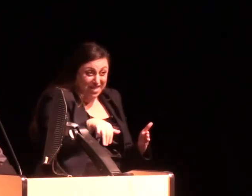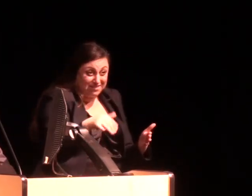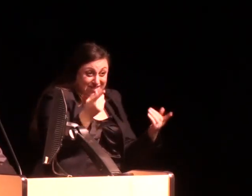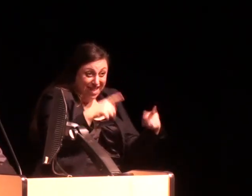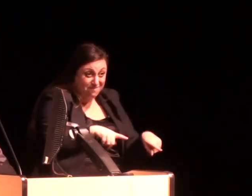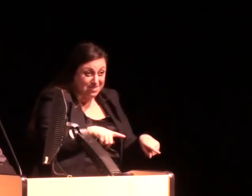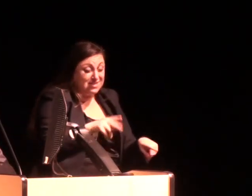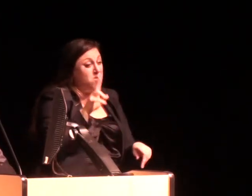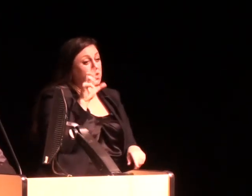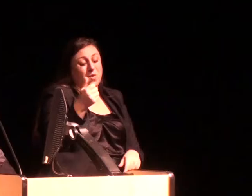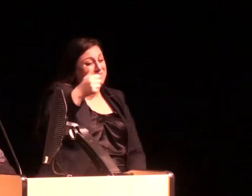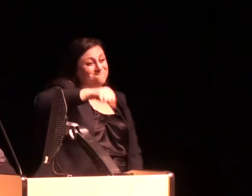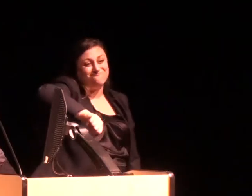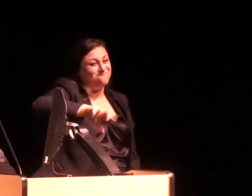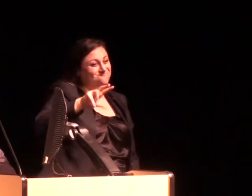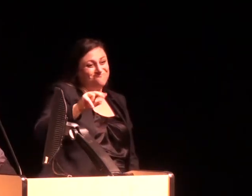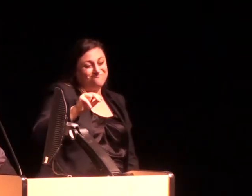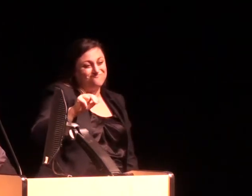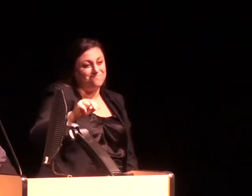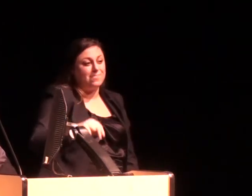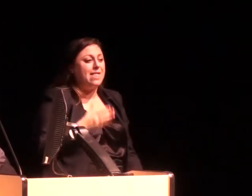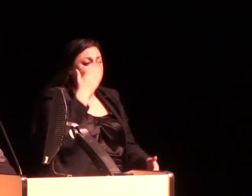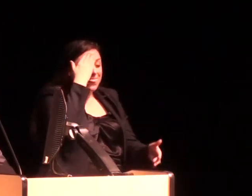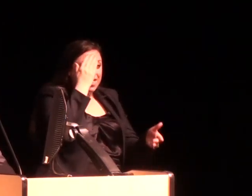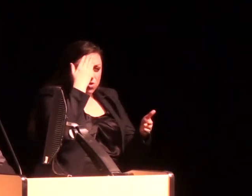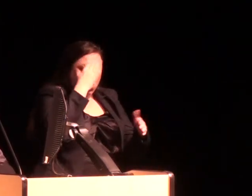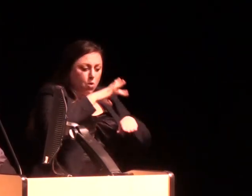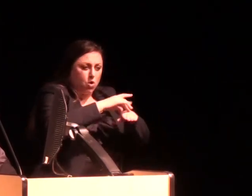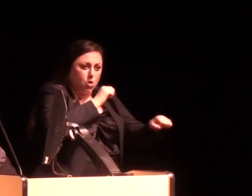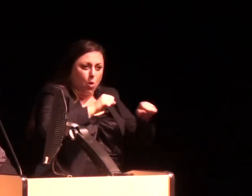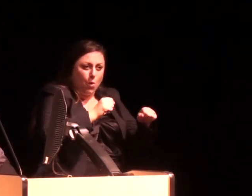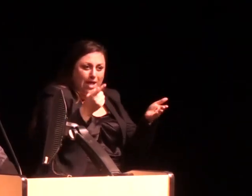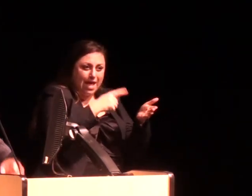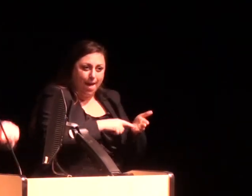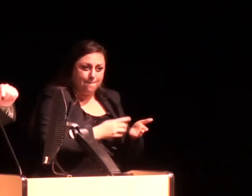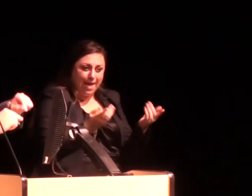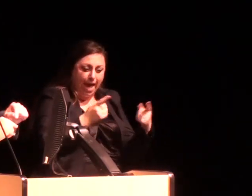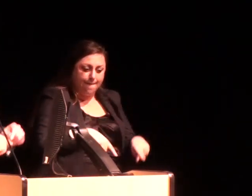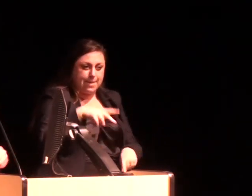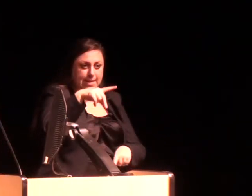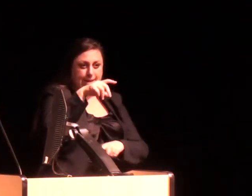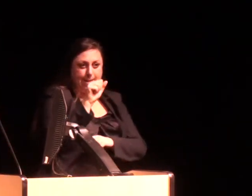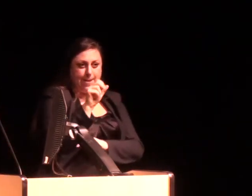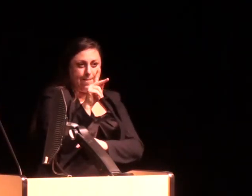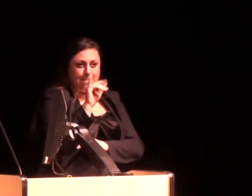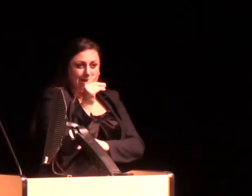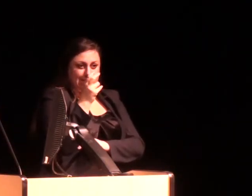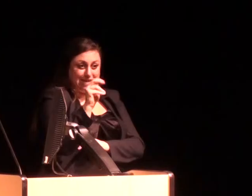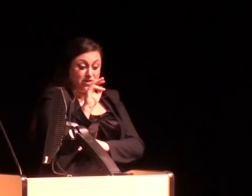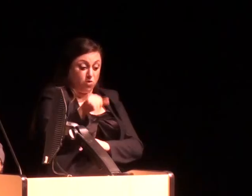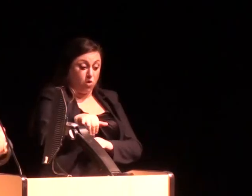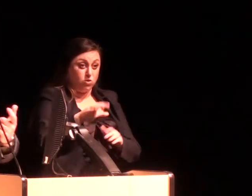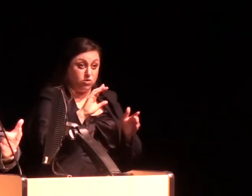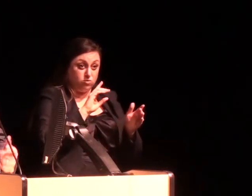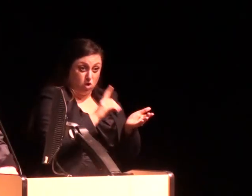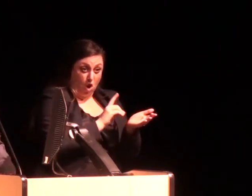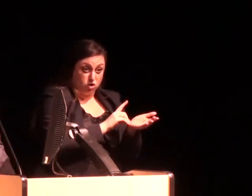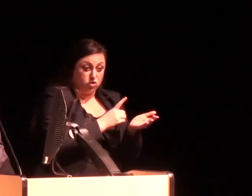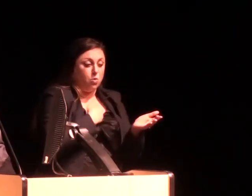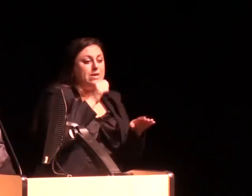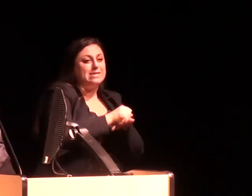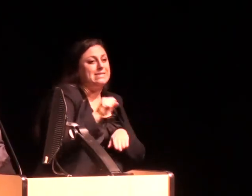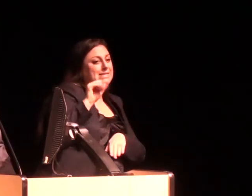that, unfortunately, we had this earthquake in Pakistan. Pakistan asked for help, and we sent those doctors to Pakistan. And we also